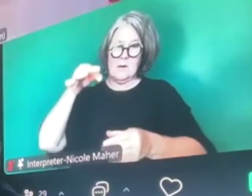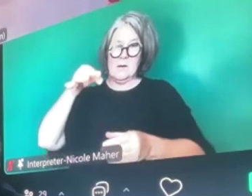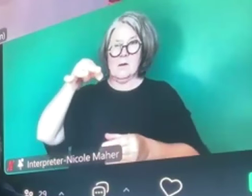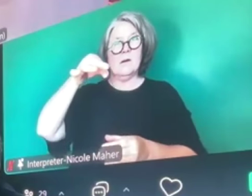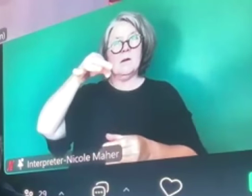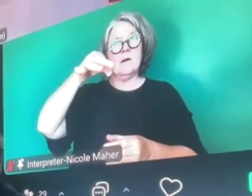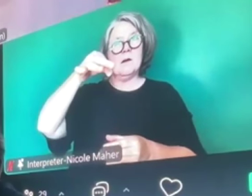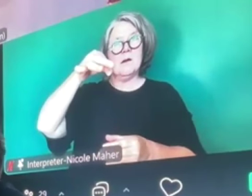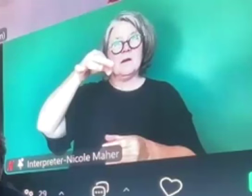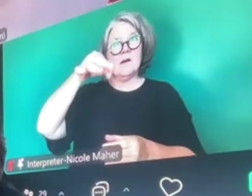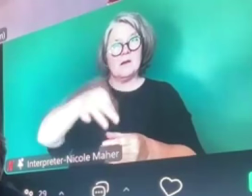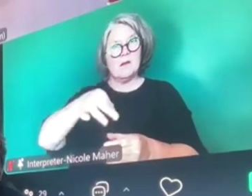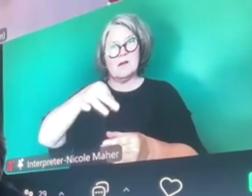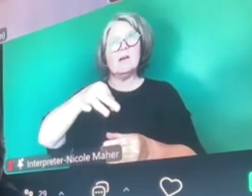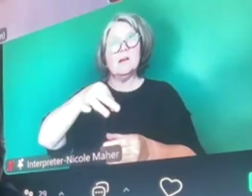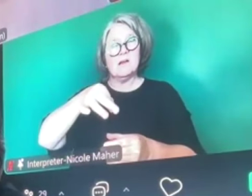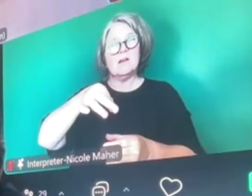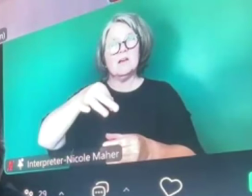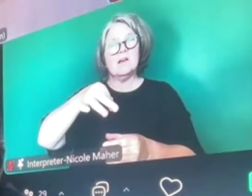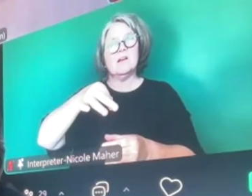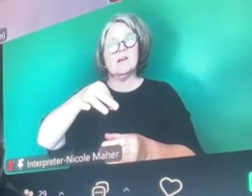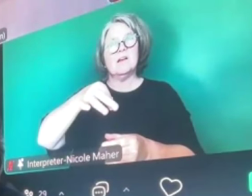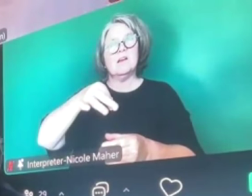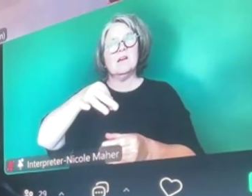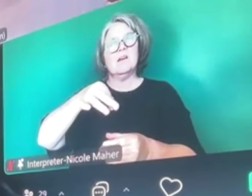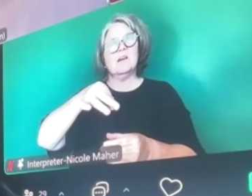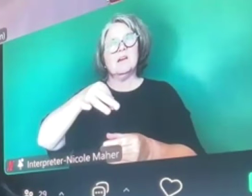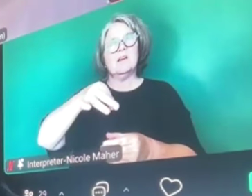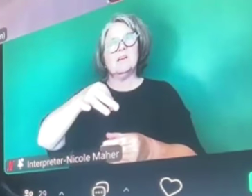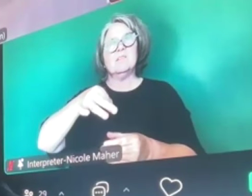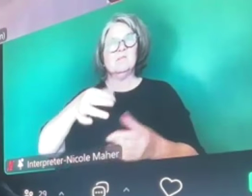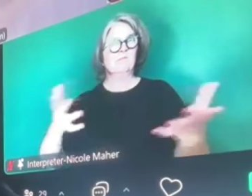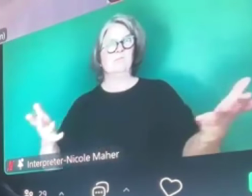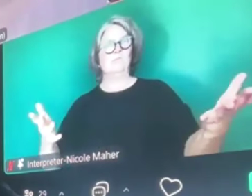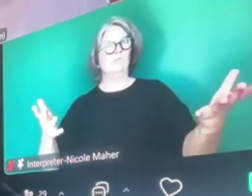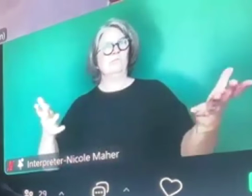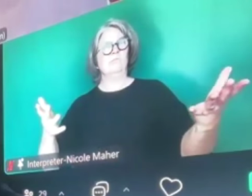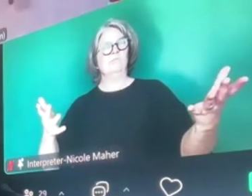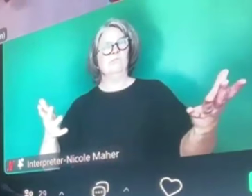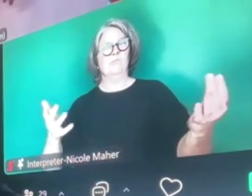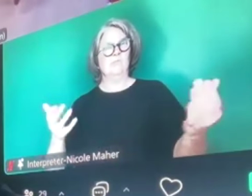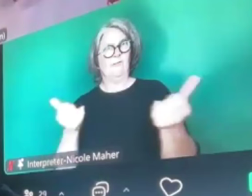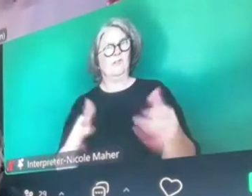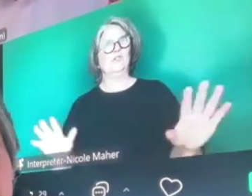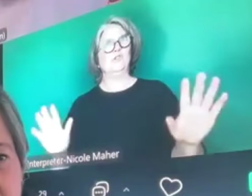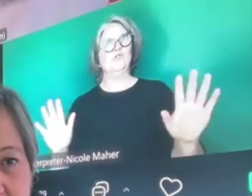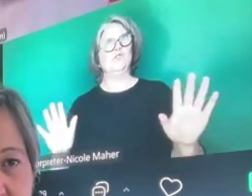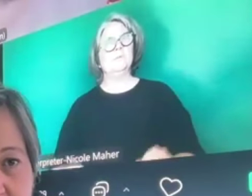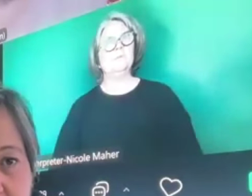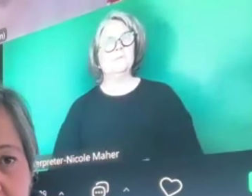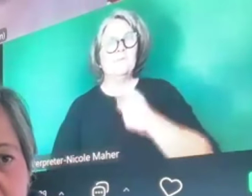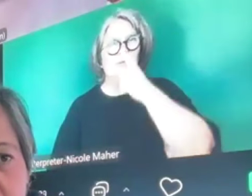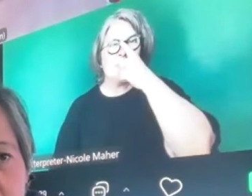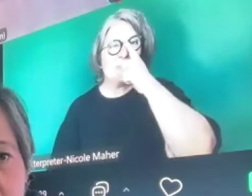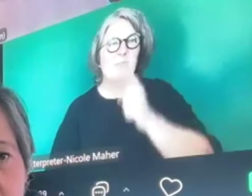the whole thing into the blue block hole. So what I have is